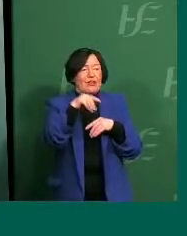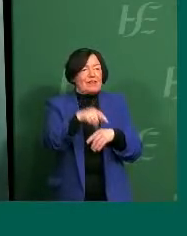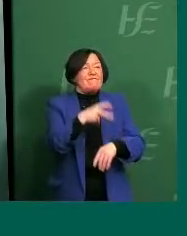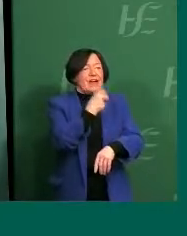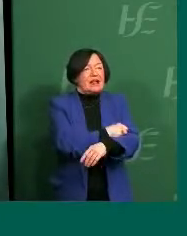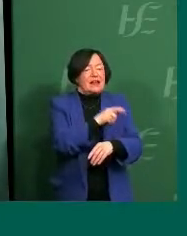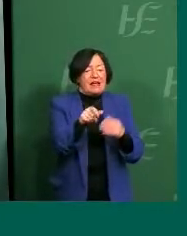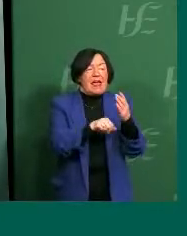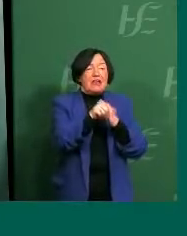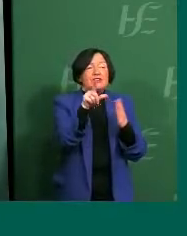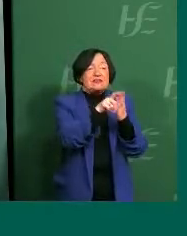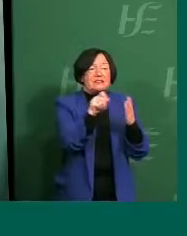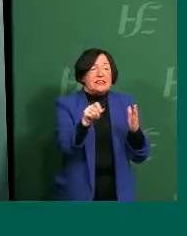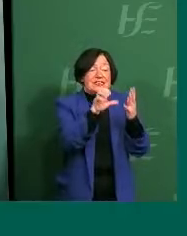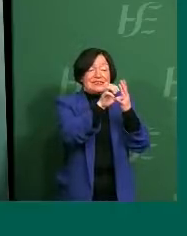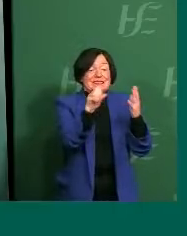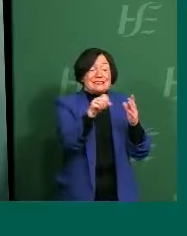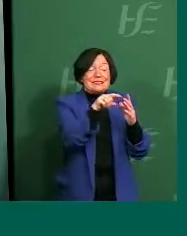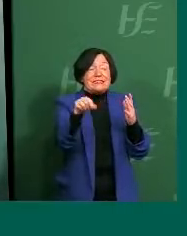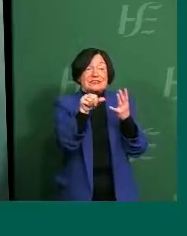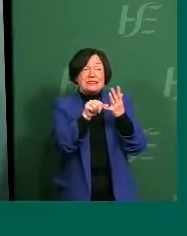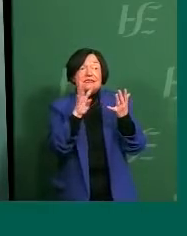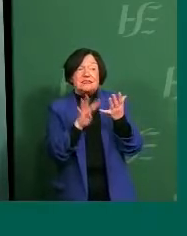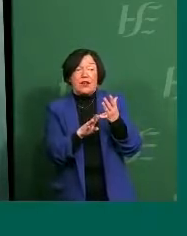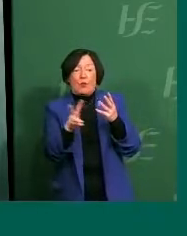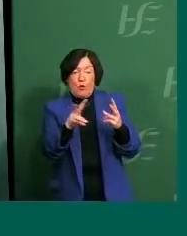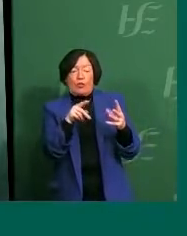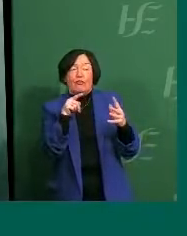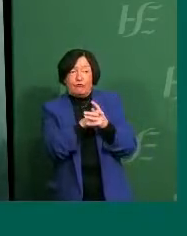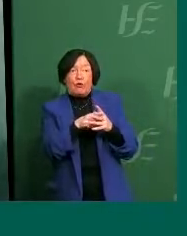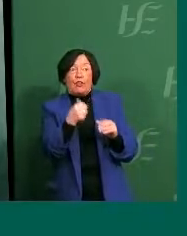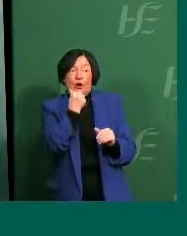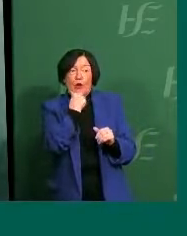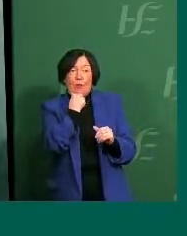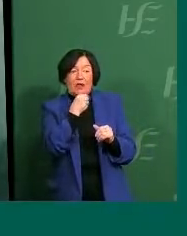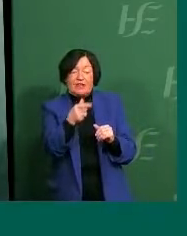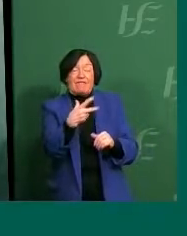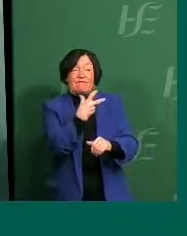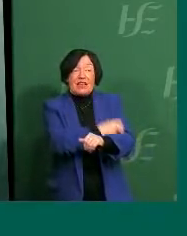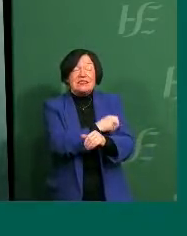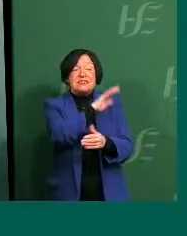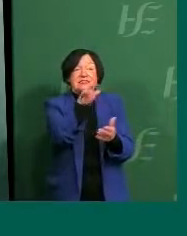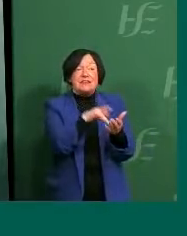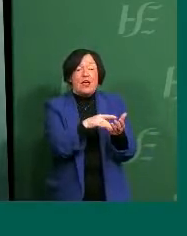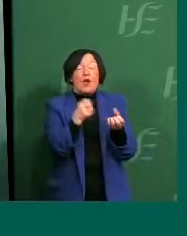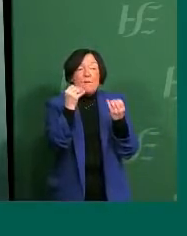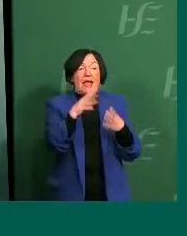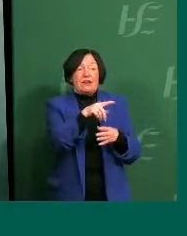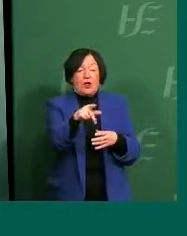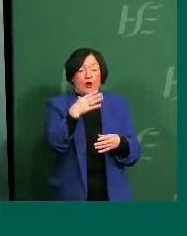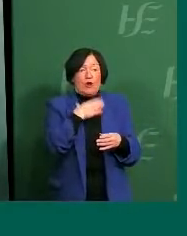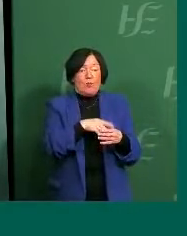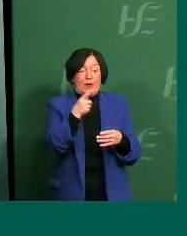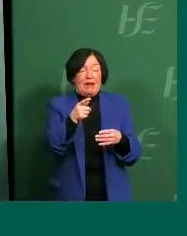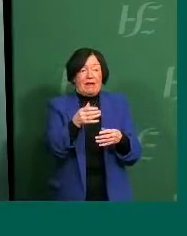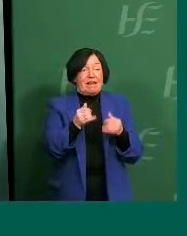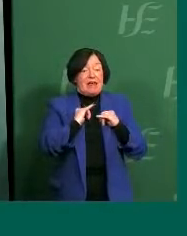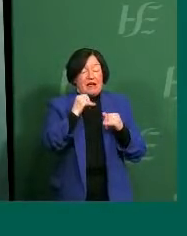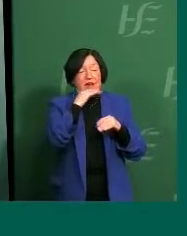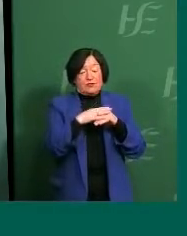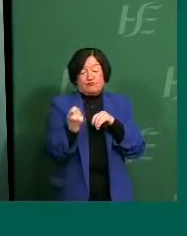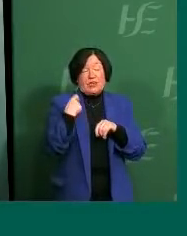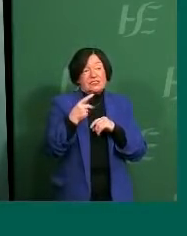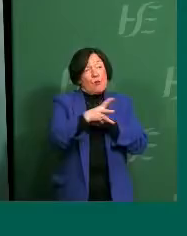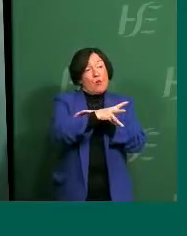of the 70-year-olds. 60 to 69s, working through the vaccination centres. Again, many of these are only becoming eligible through recent